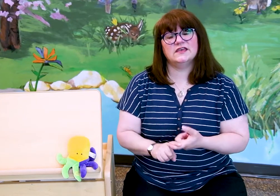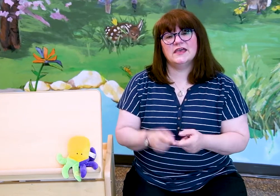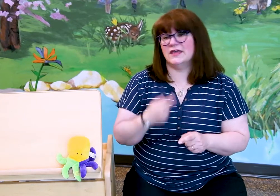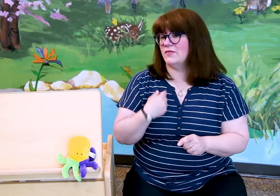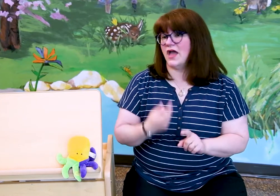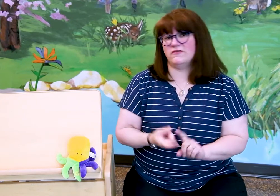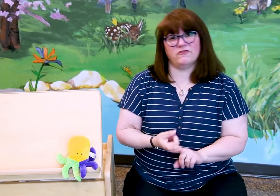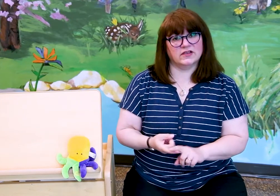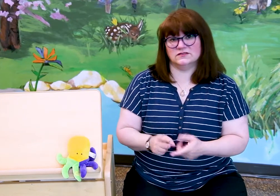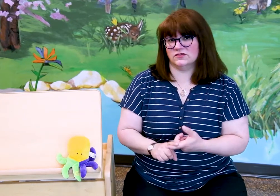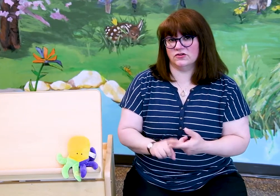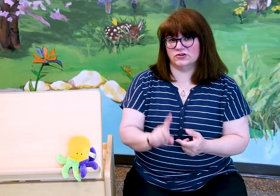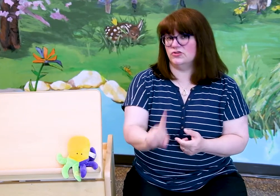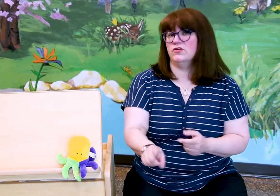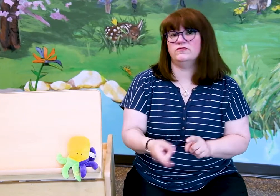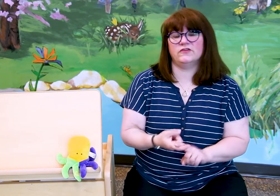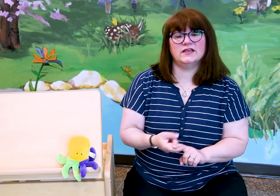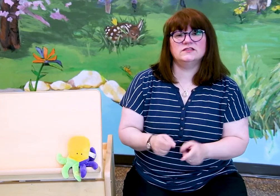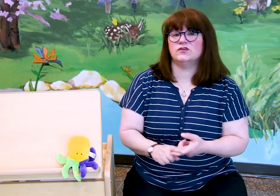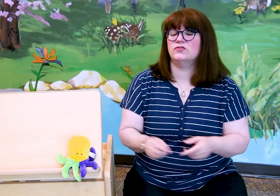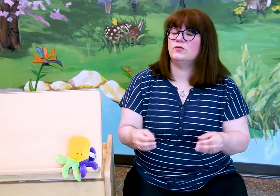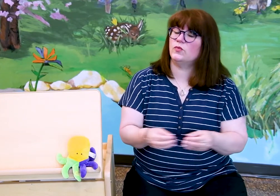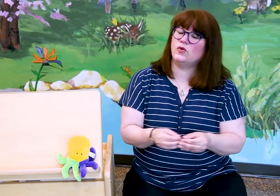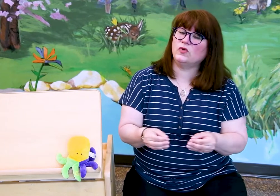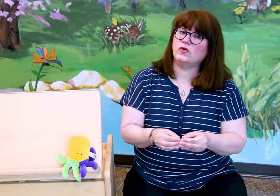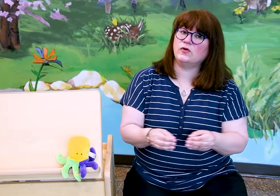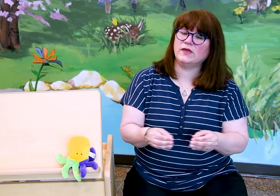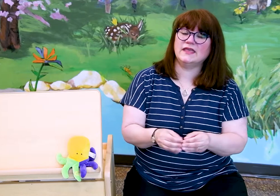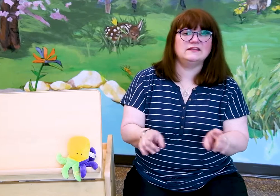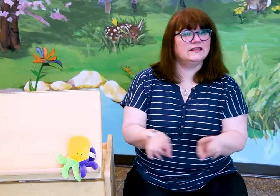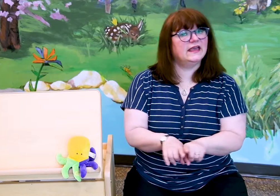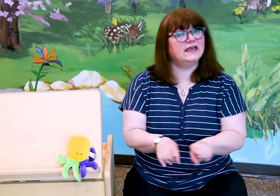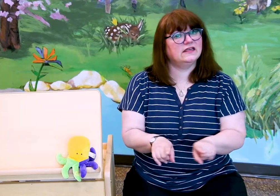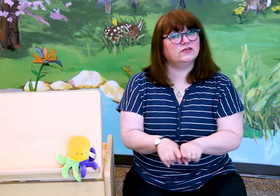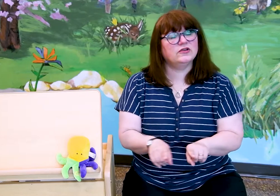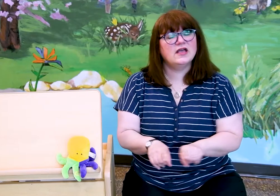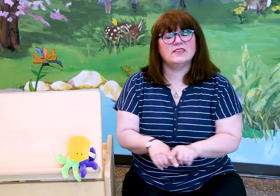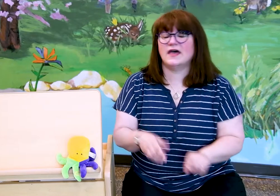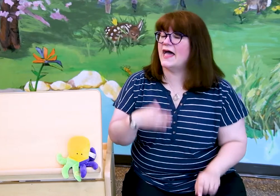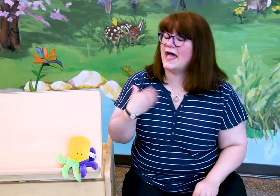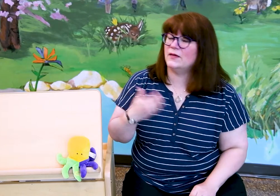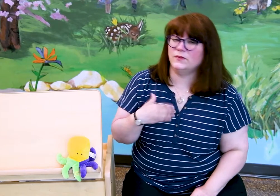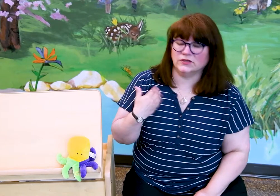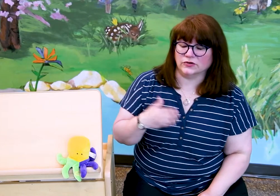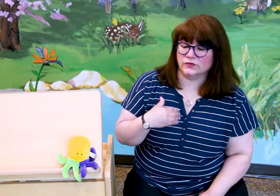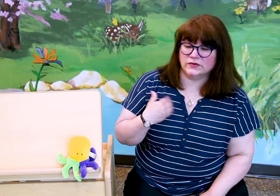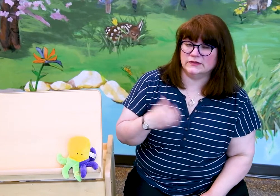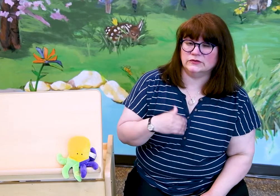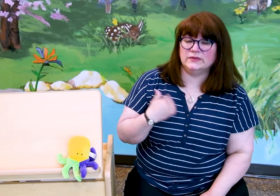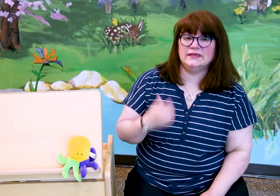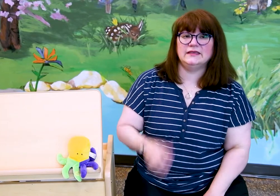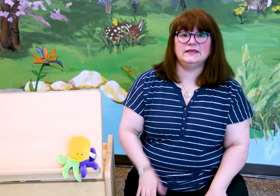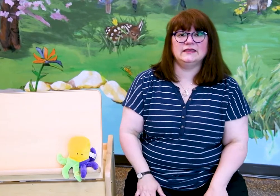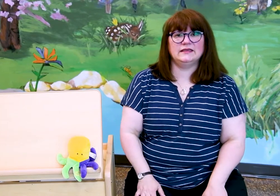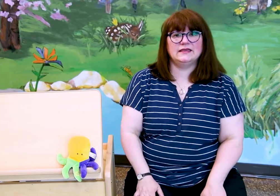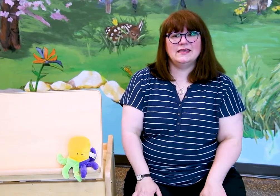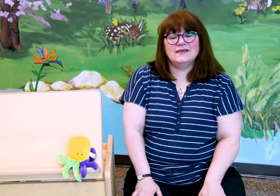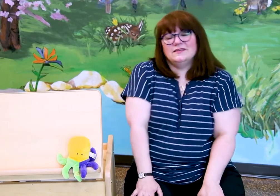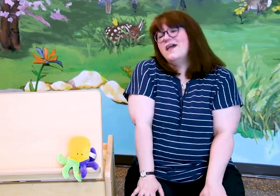and my friends are your friends. Oh, the more we get together, the happier we'll be.